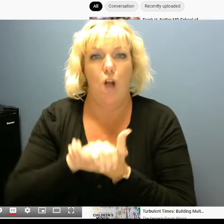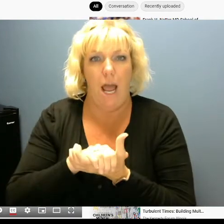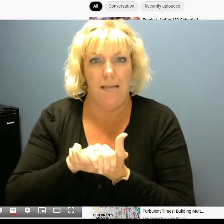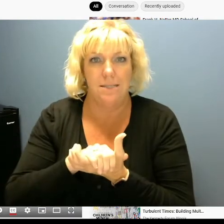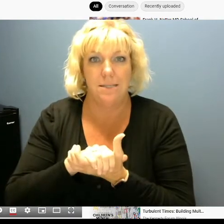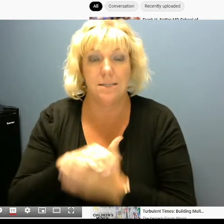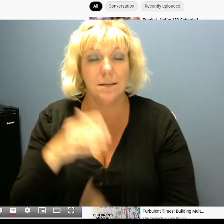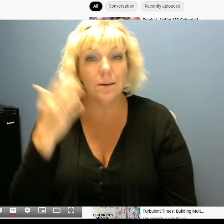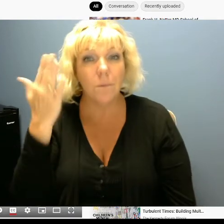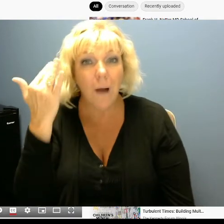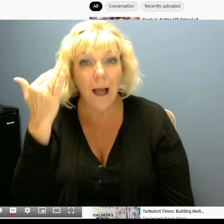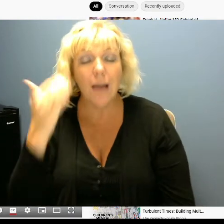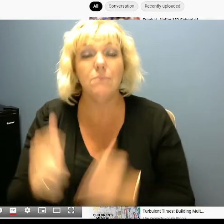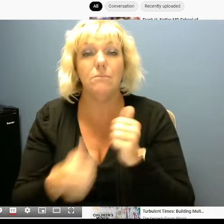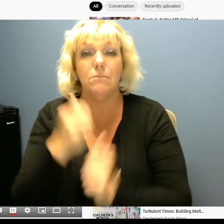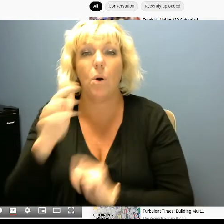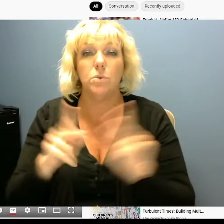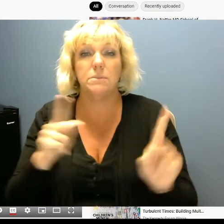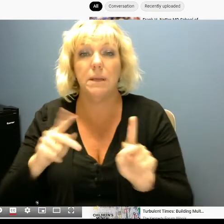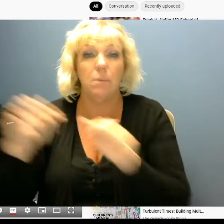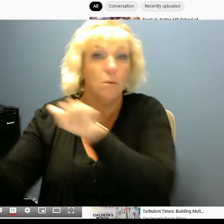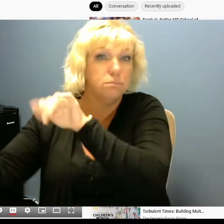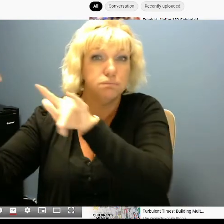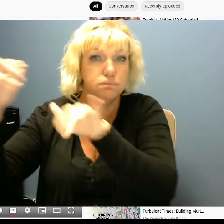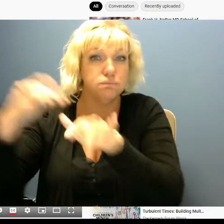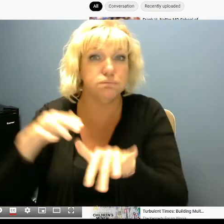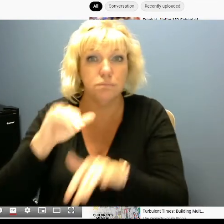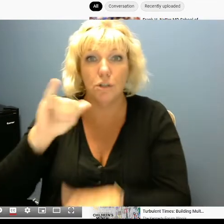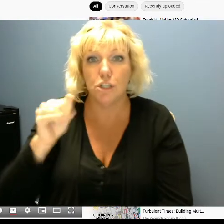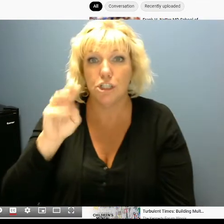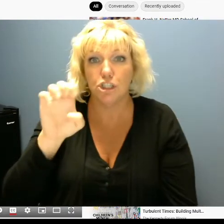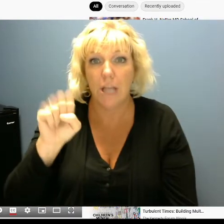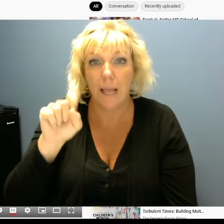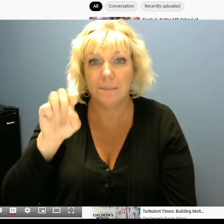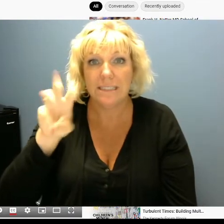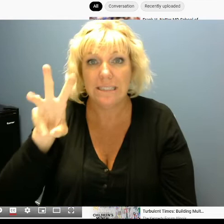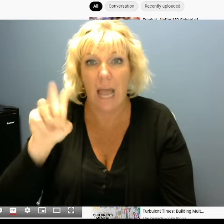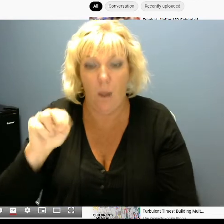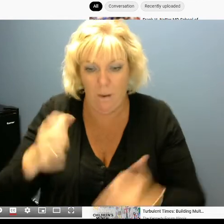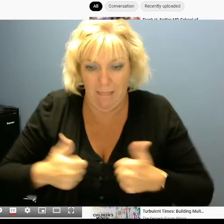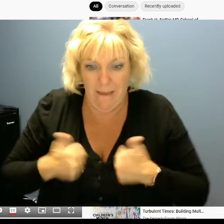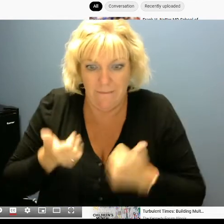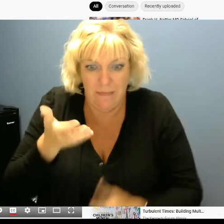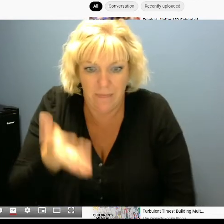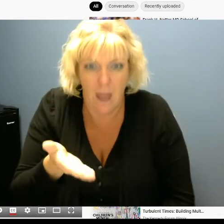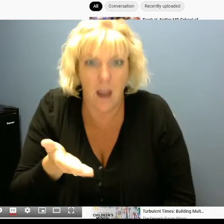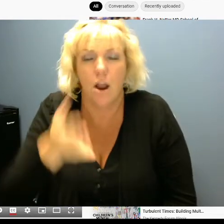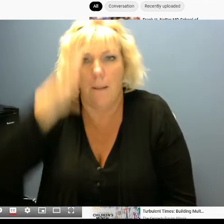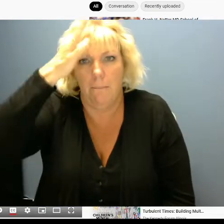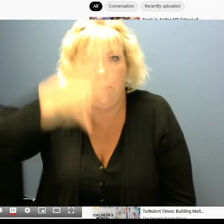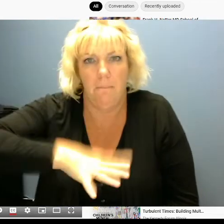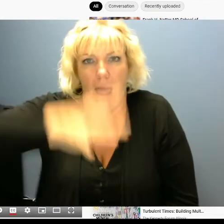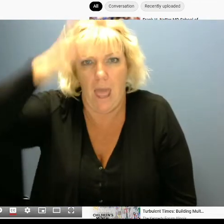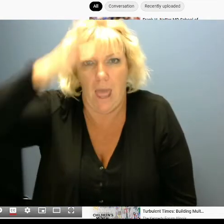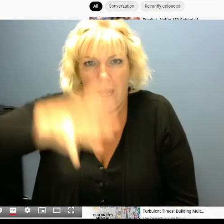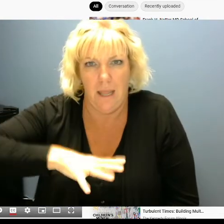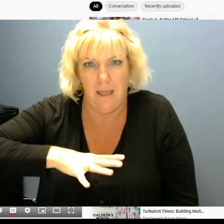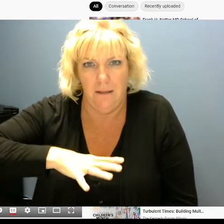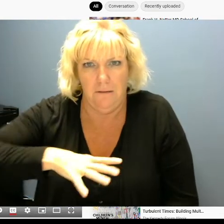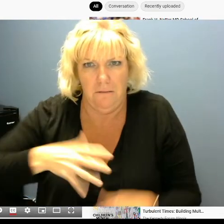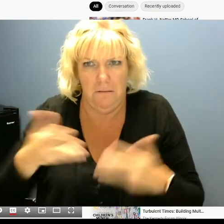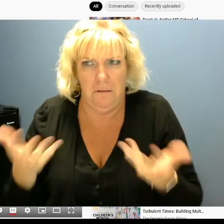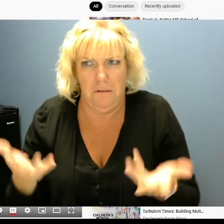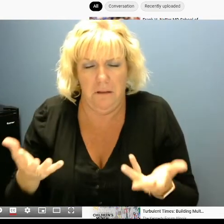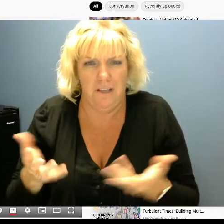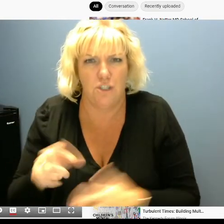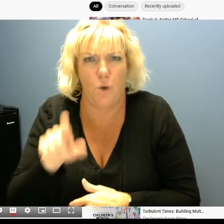settle in Jamestown are men. And so they need a solution to this if they want to keep men here. And that